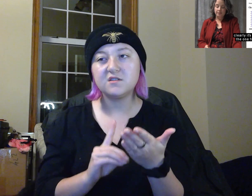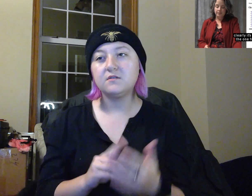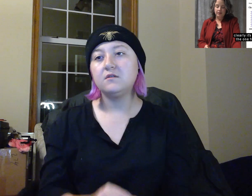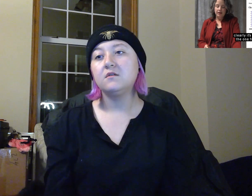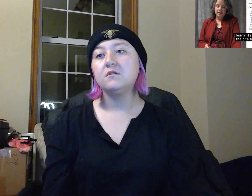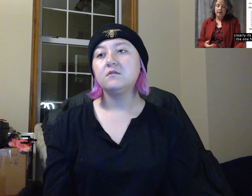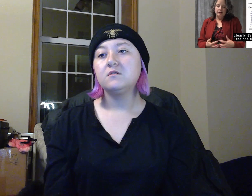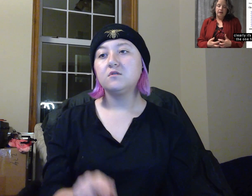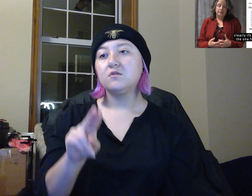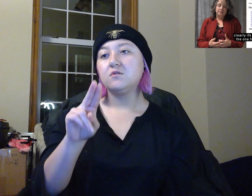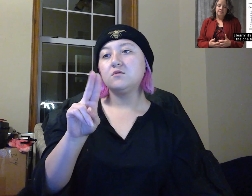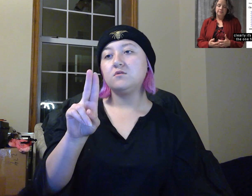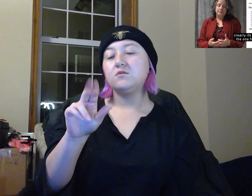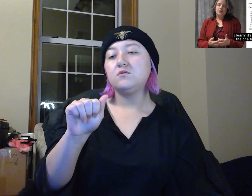UALR.